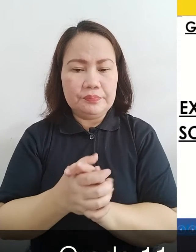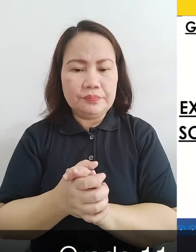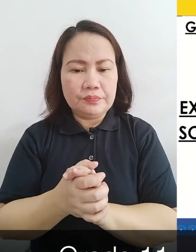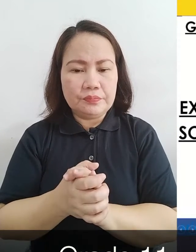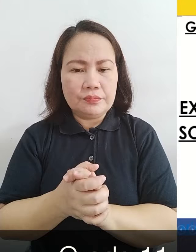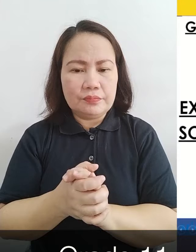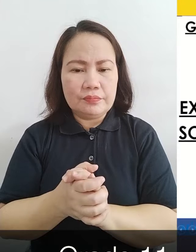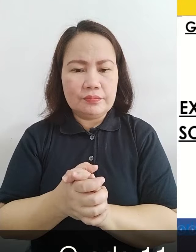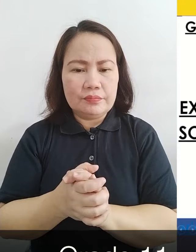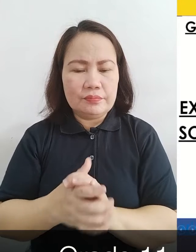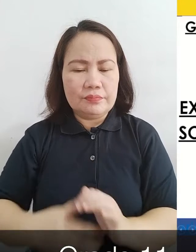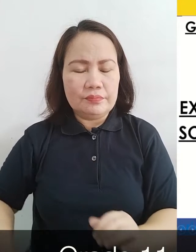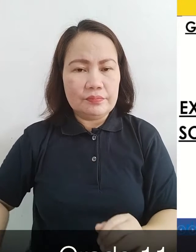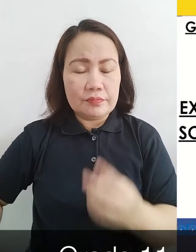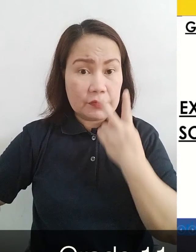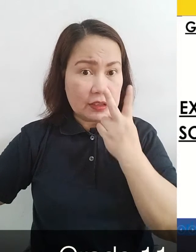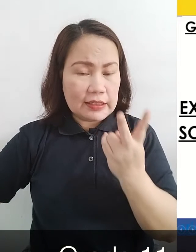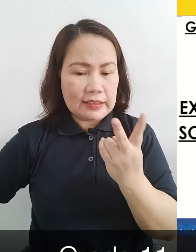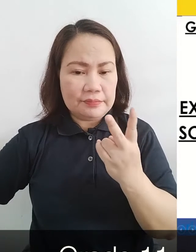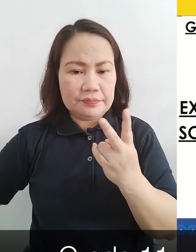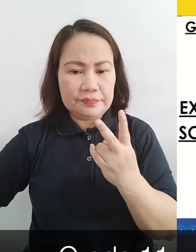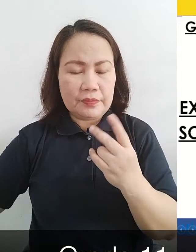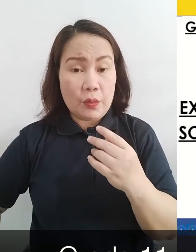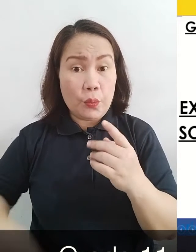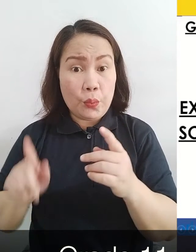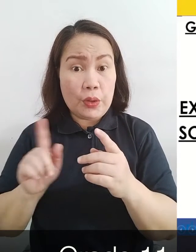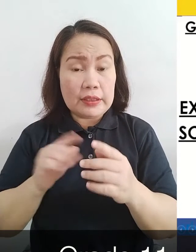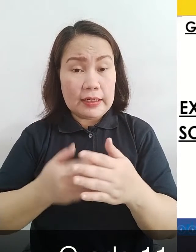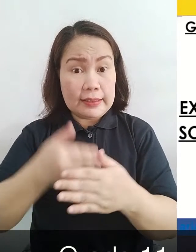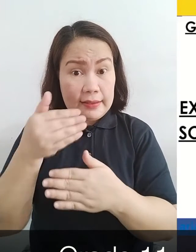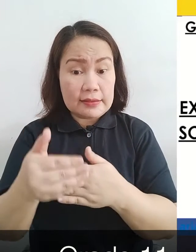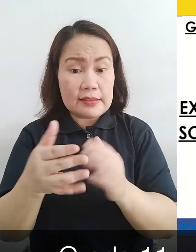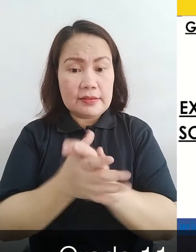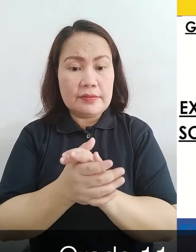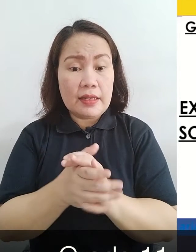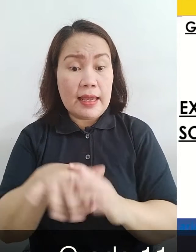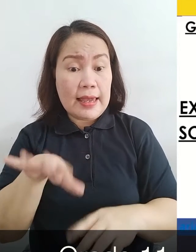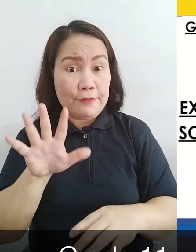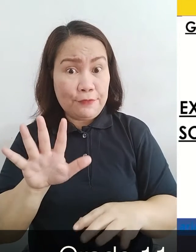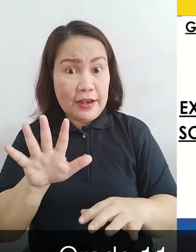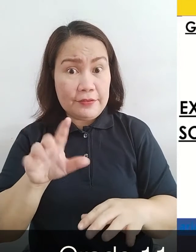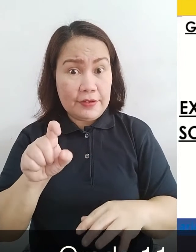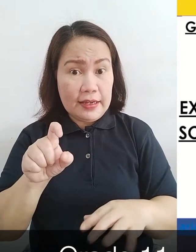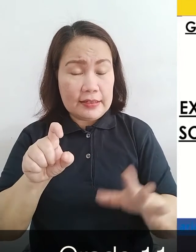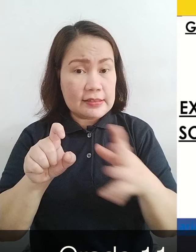is 2x squared. Ano ang kasunod?